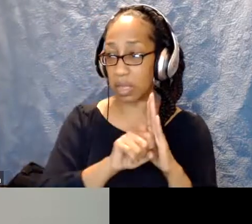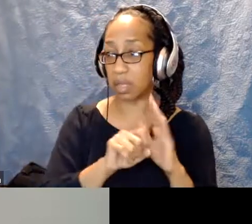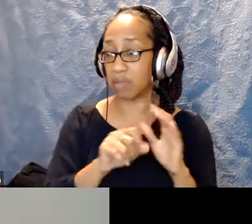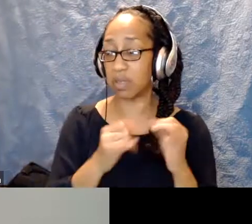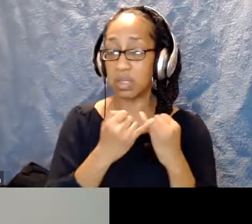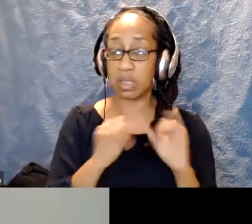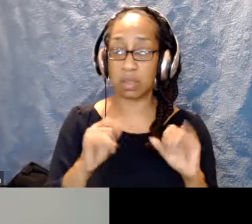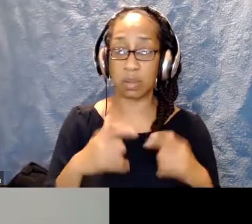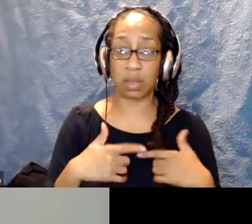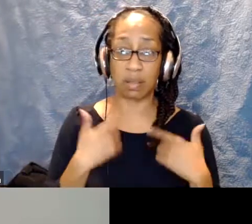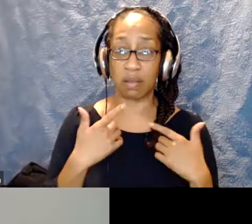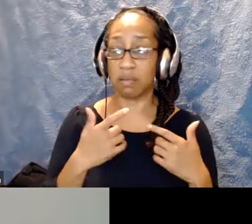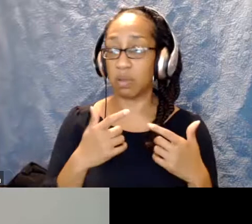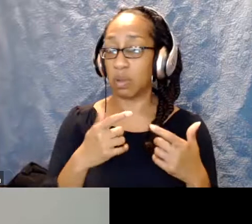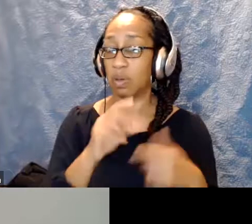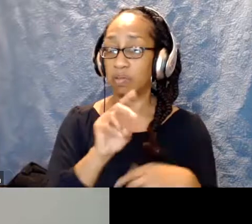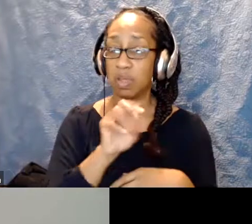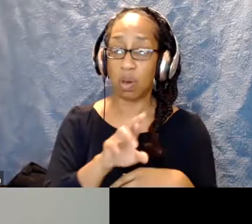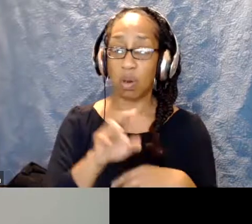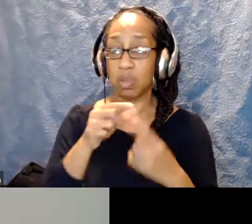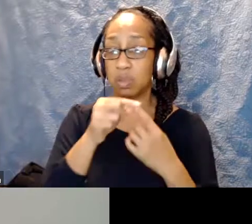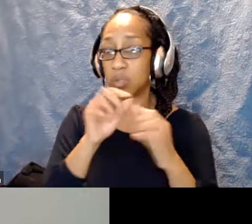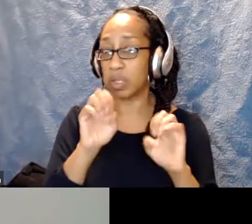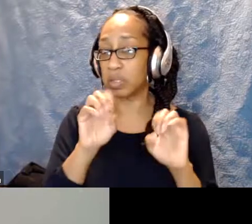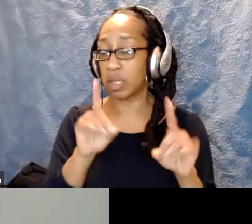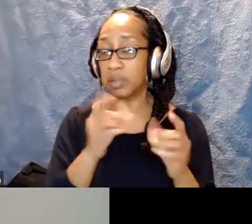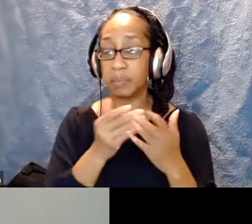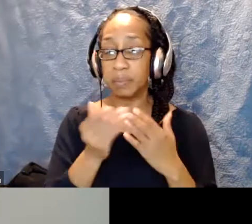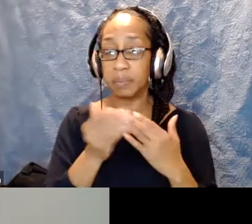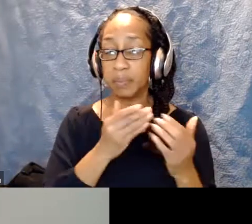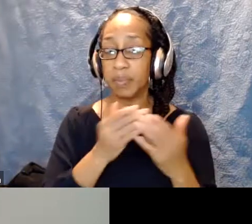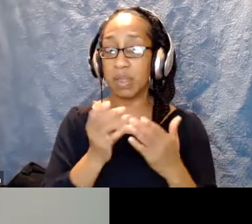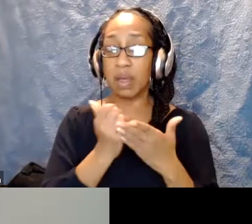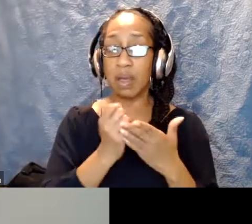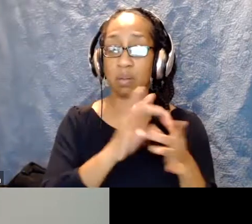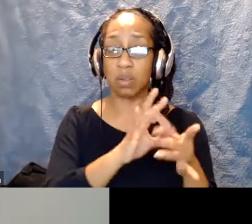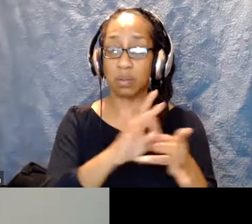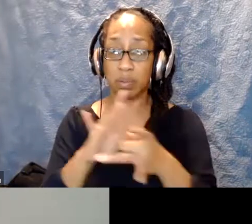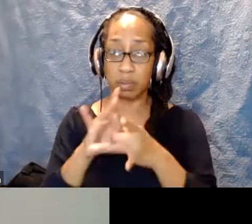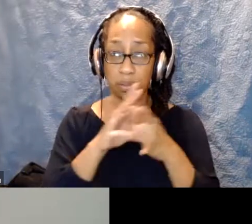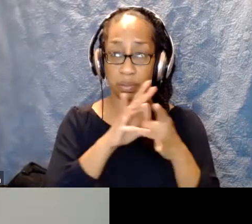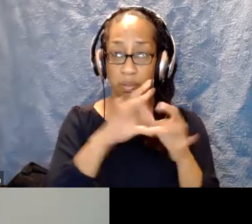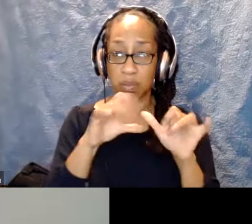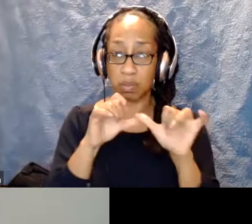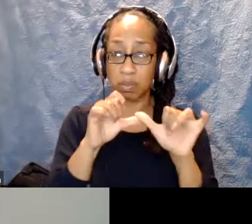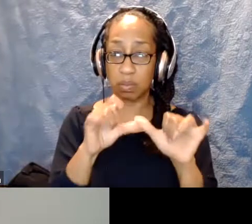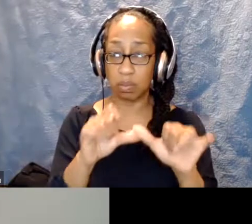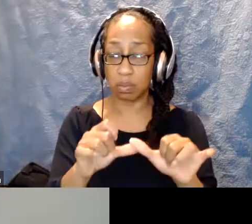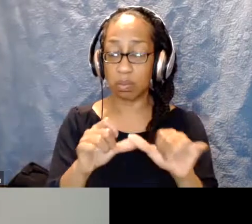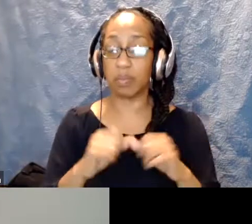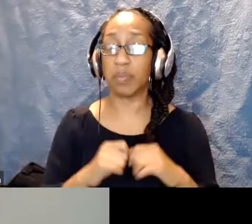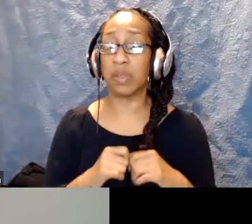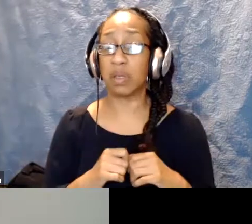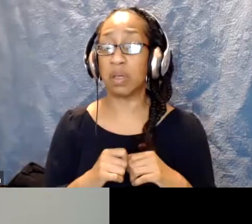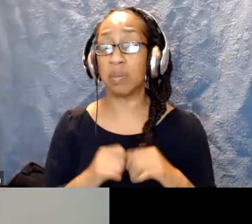or VR. So that they can sustain their relationships better. But I think a good deal of this